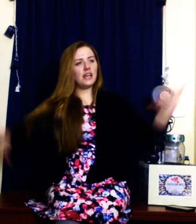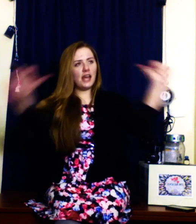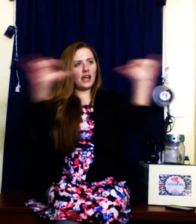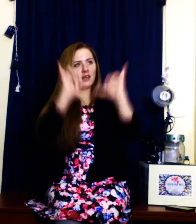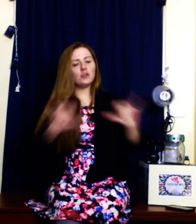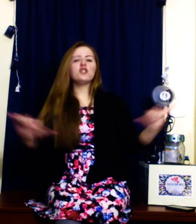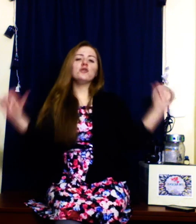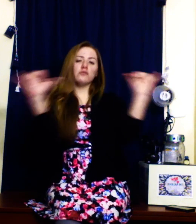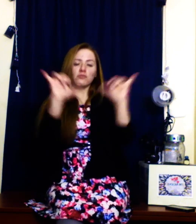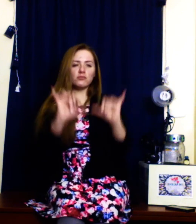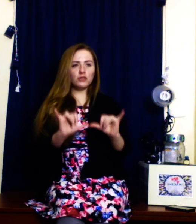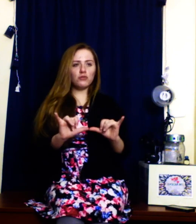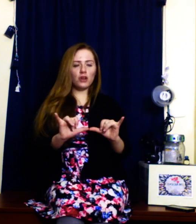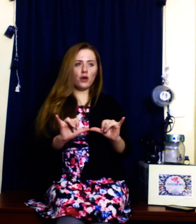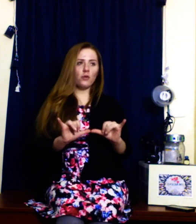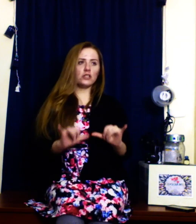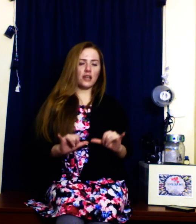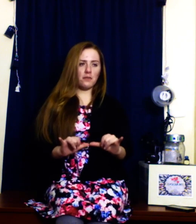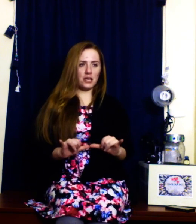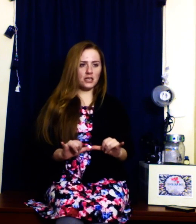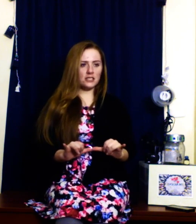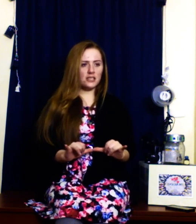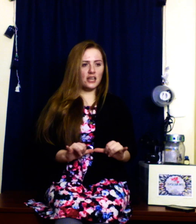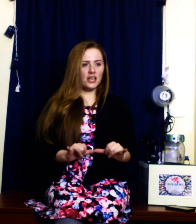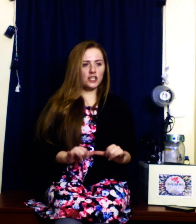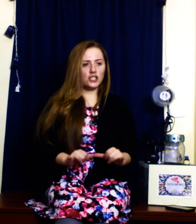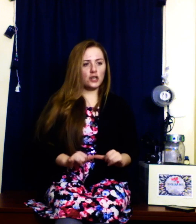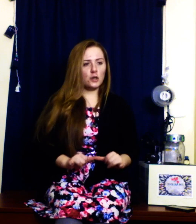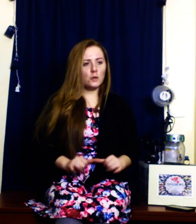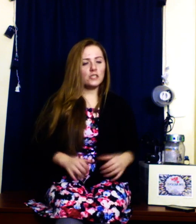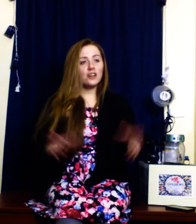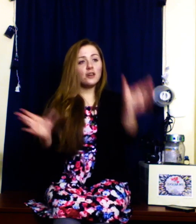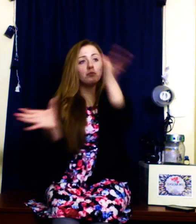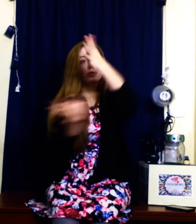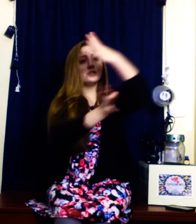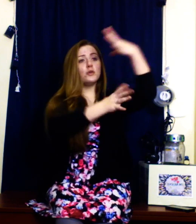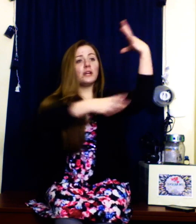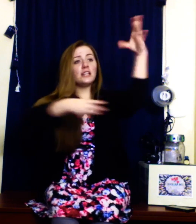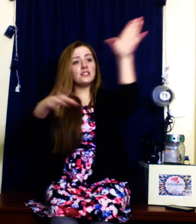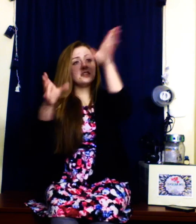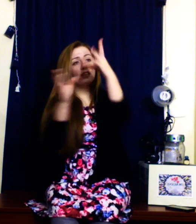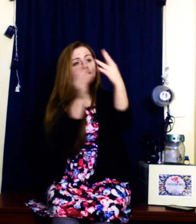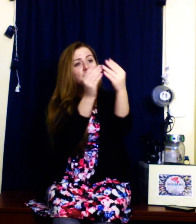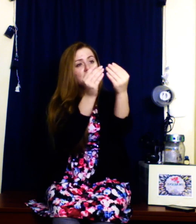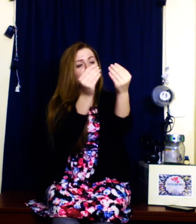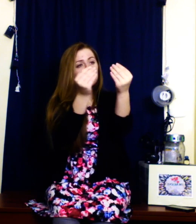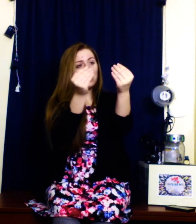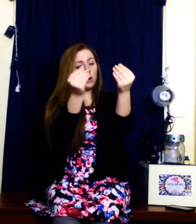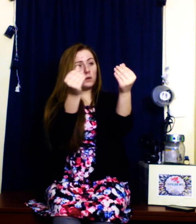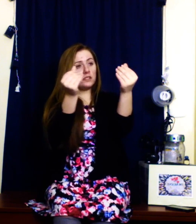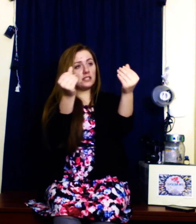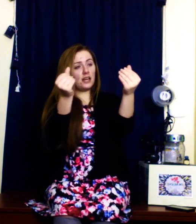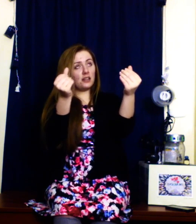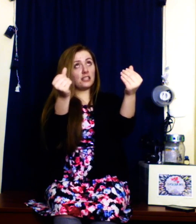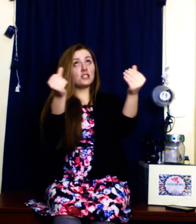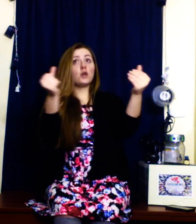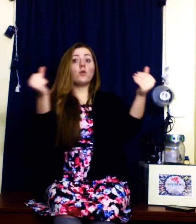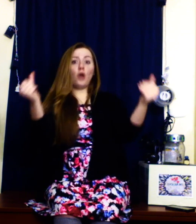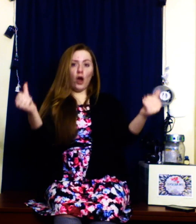day, which you know, which that means, she goes, blue wind gets so